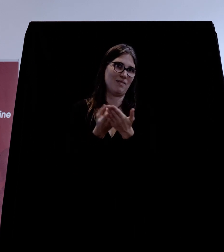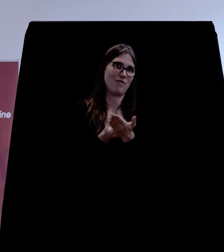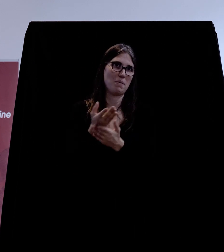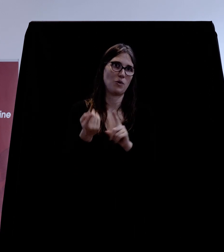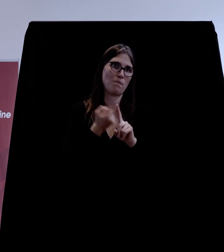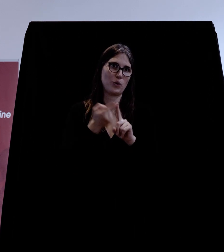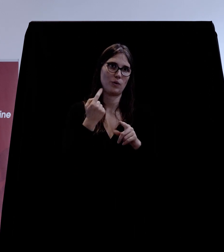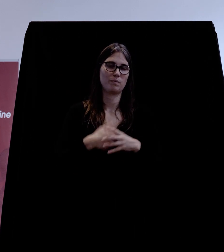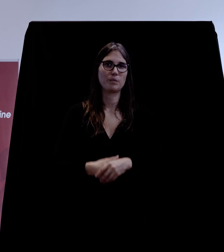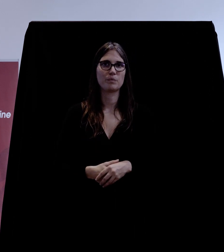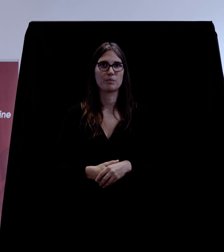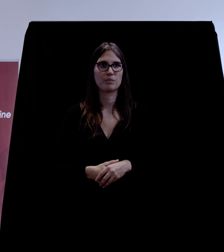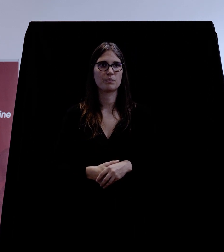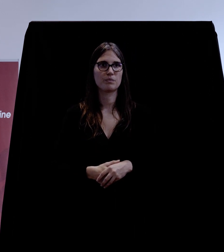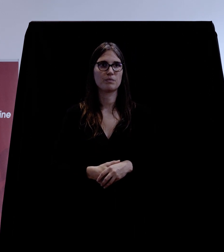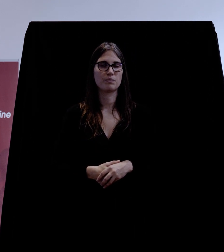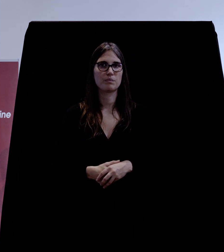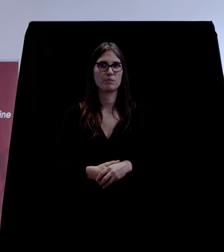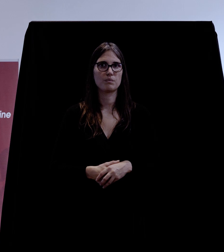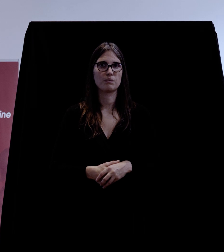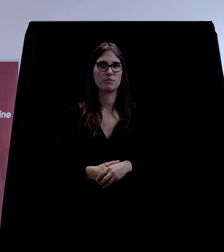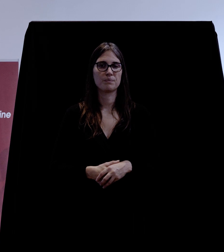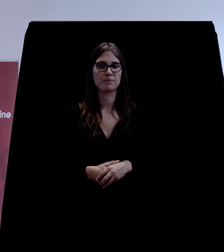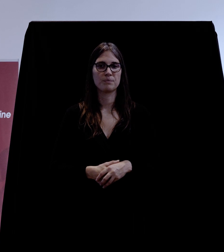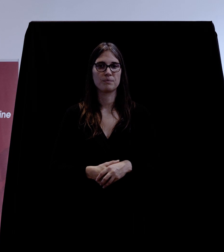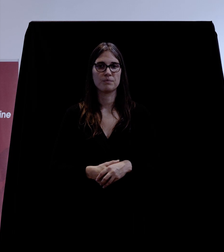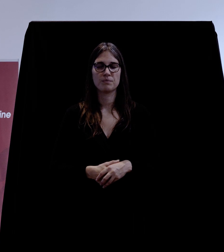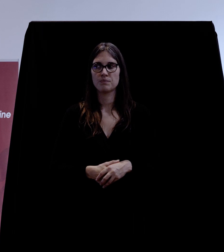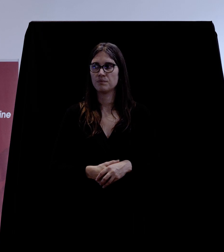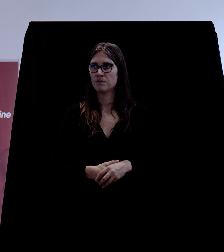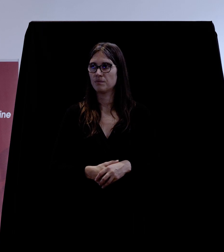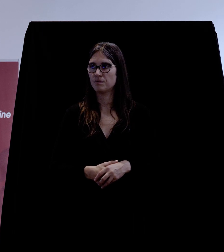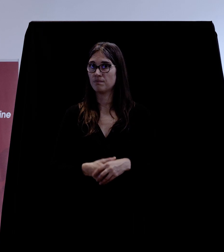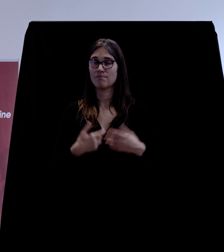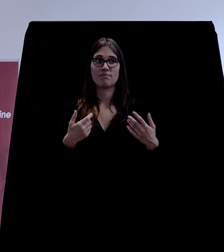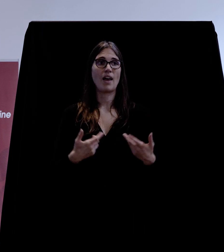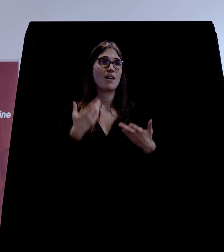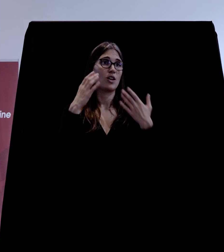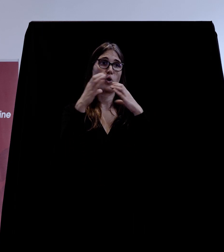function. Communication is the most significant thing we can have with our kids, right?